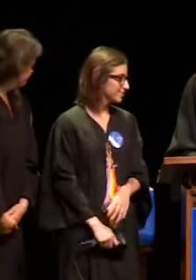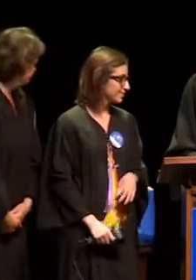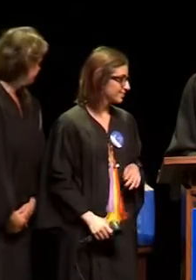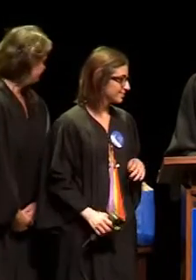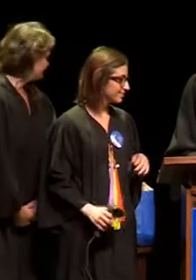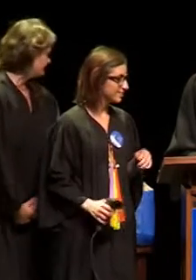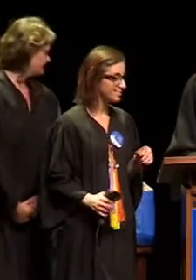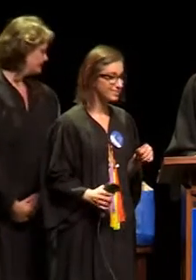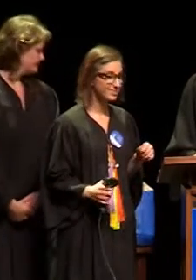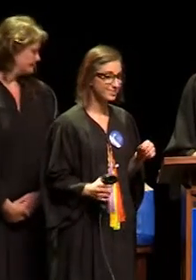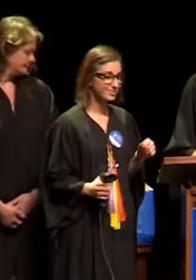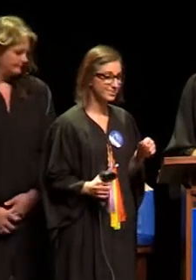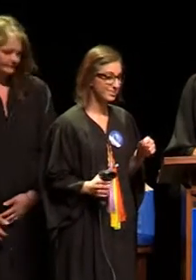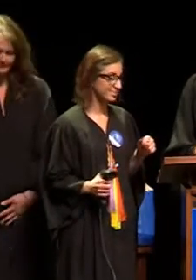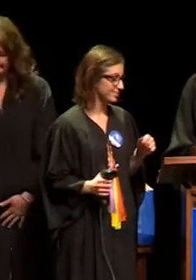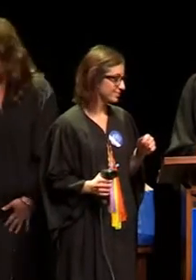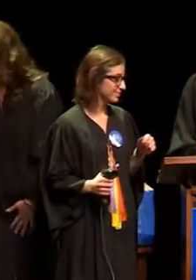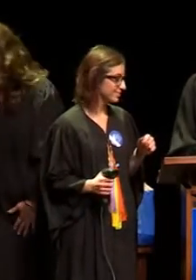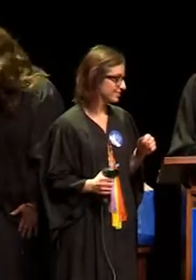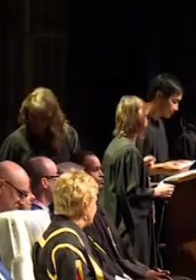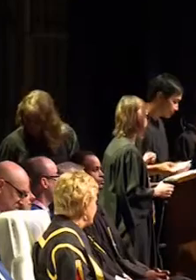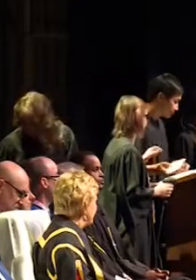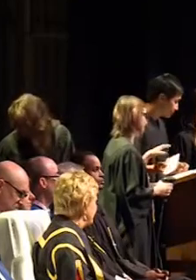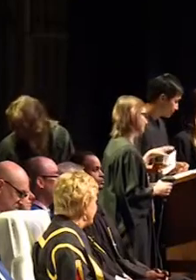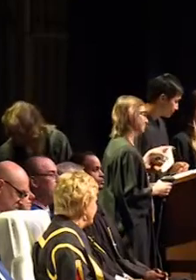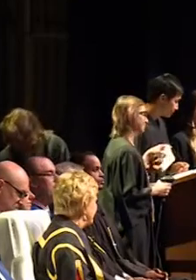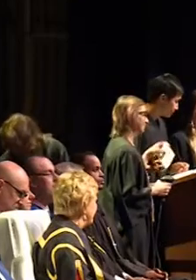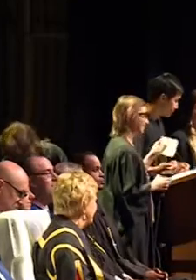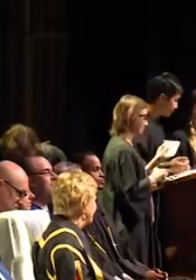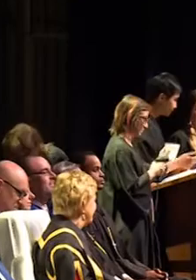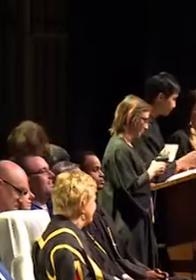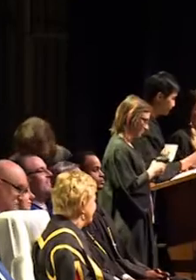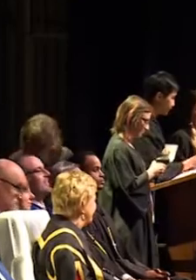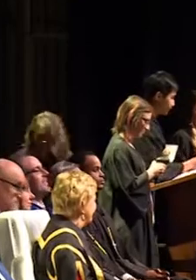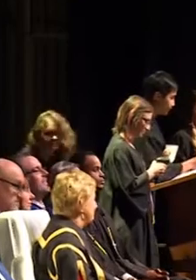Nur El-Din Tafesh Abu Shamala.